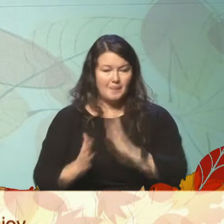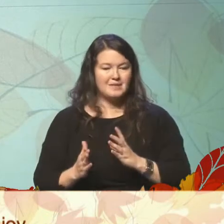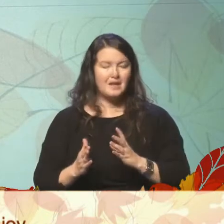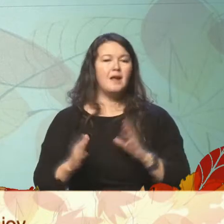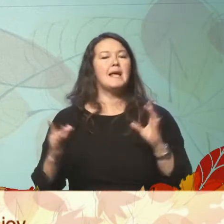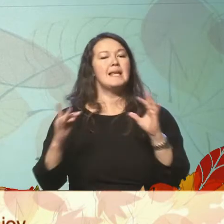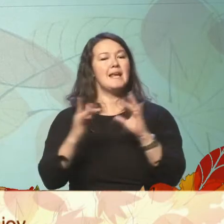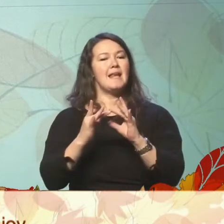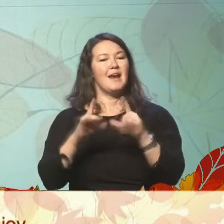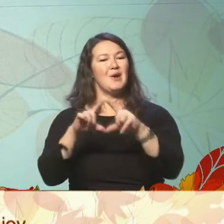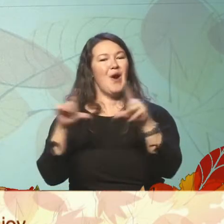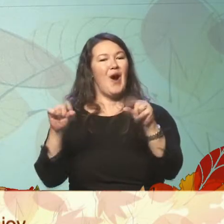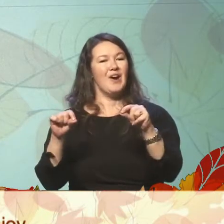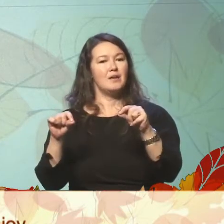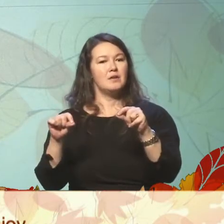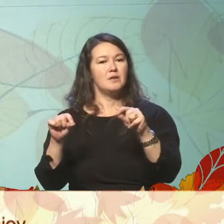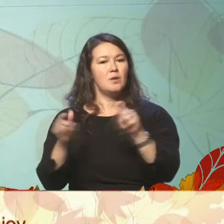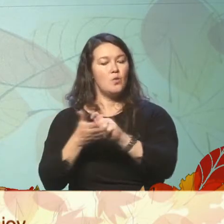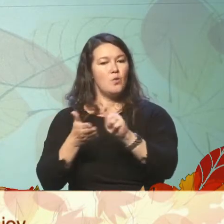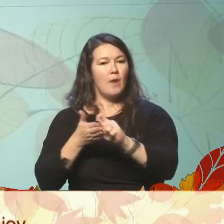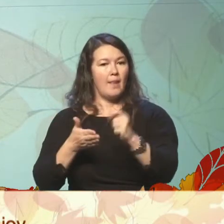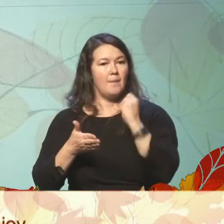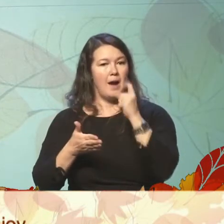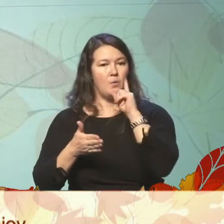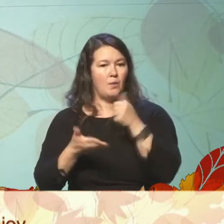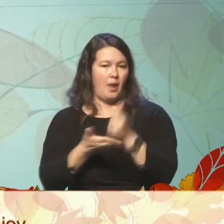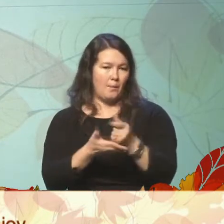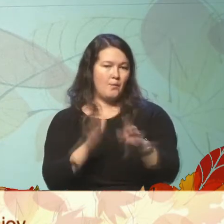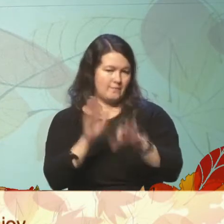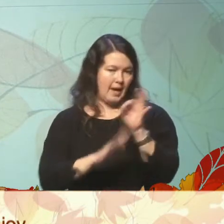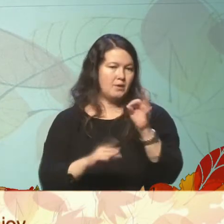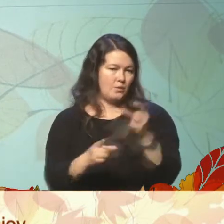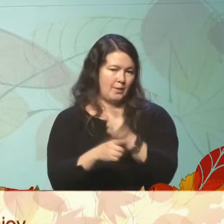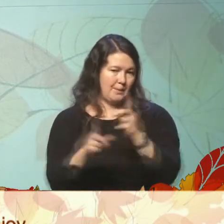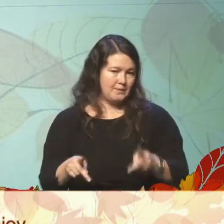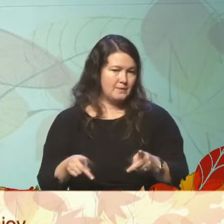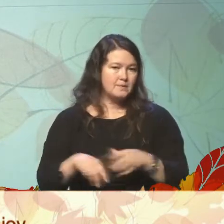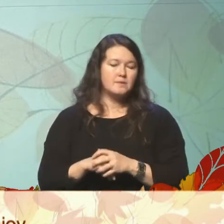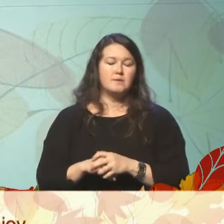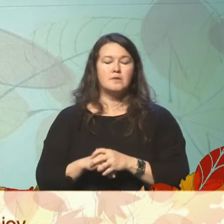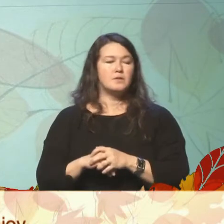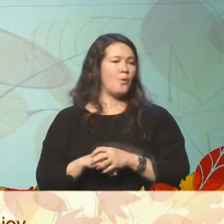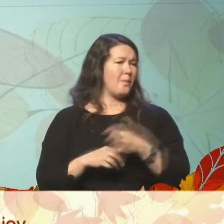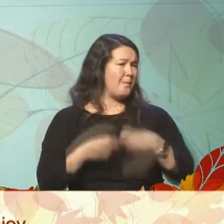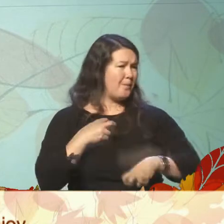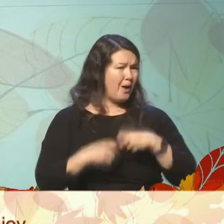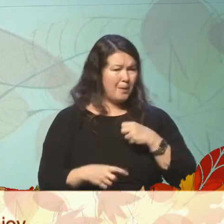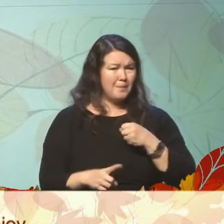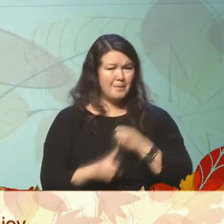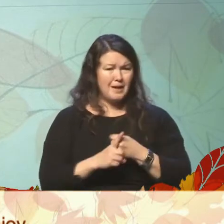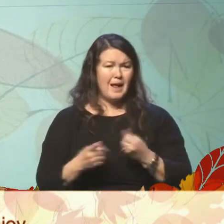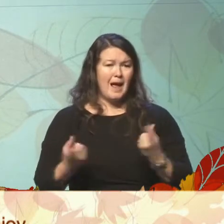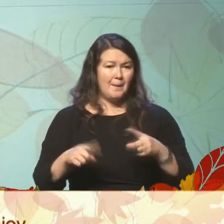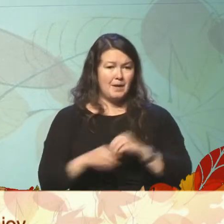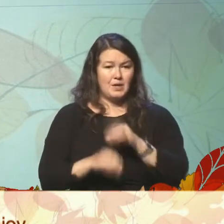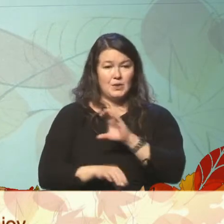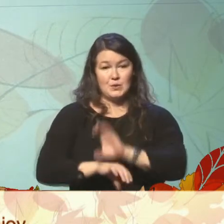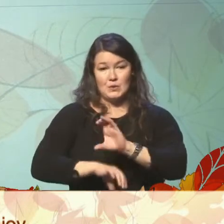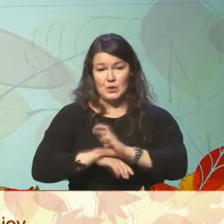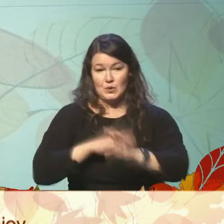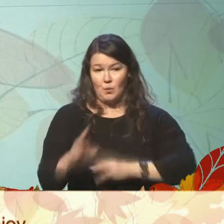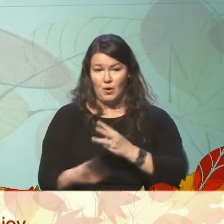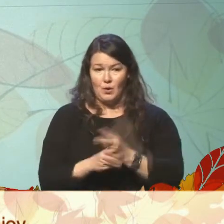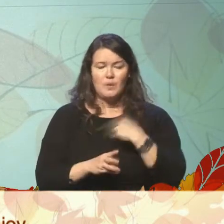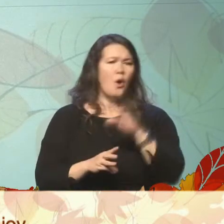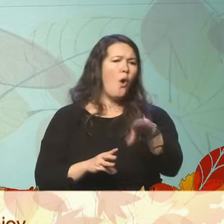to try and help get some referrals to you. But one of the dangers, one of the real problems that has happened in church world is that we've said, well, you just need to